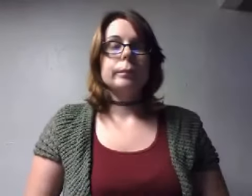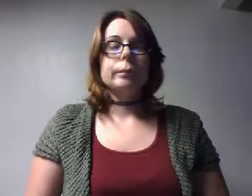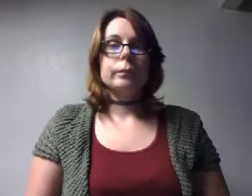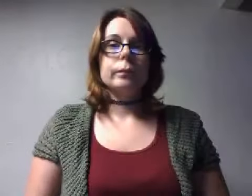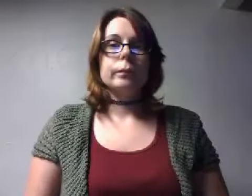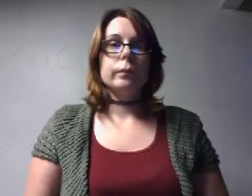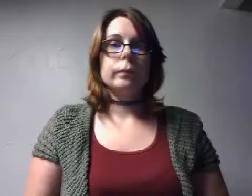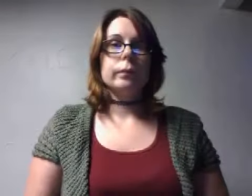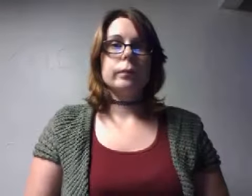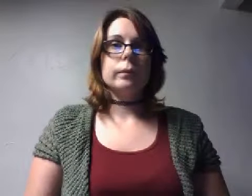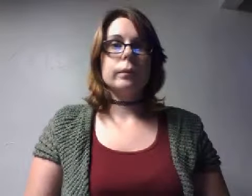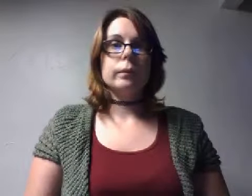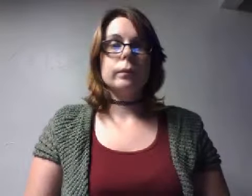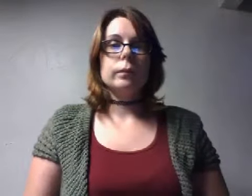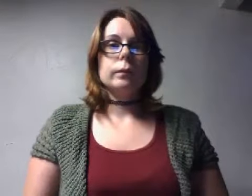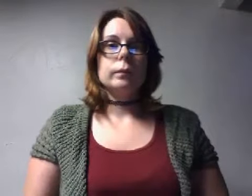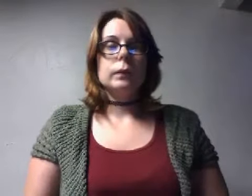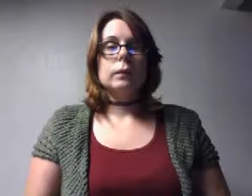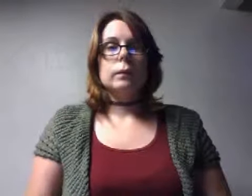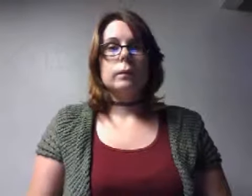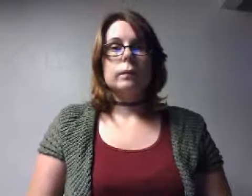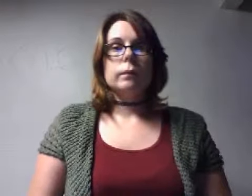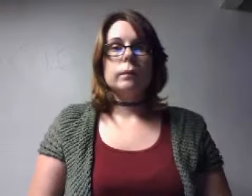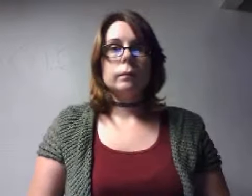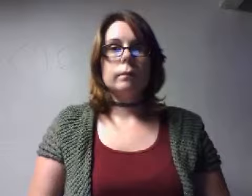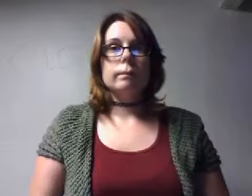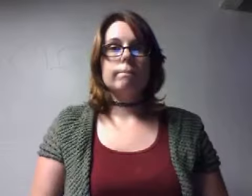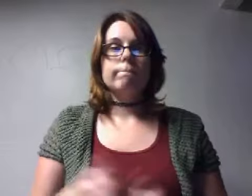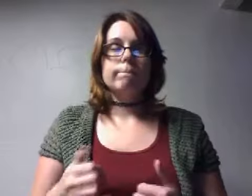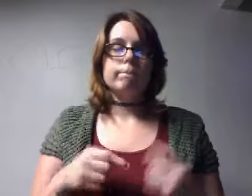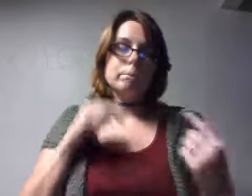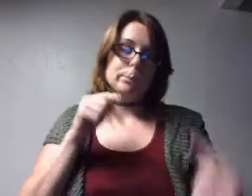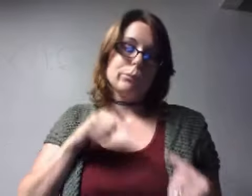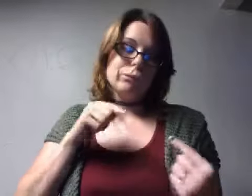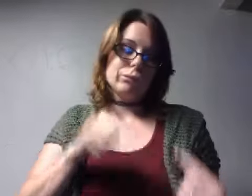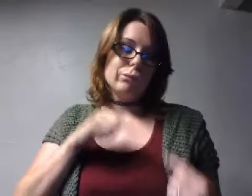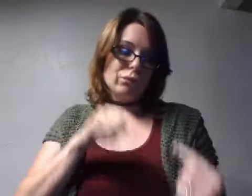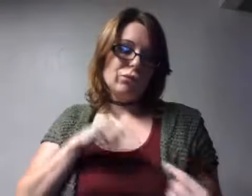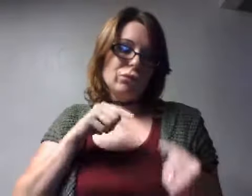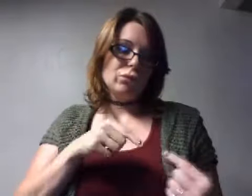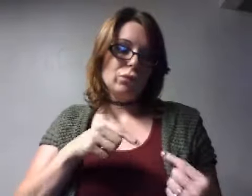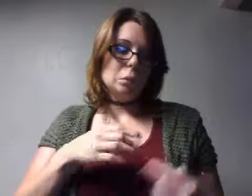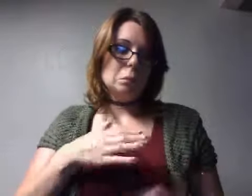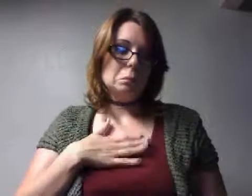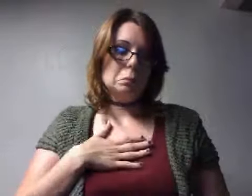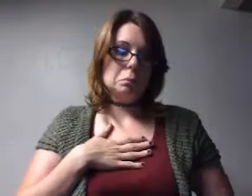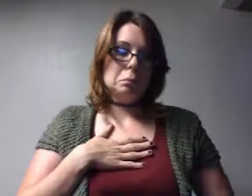to tackle right now in my life, and the things that interest me and my opinions. Aside from